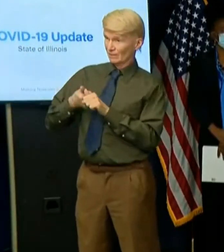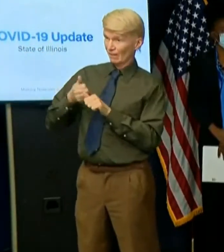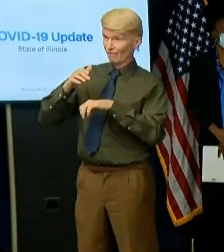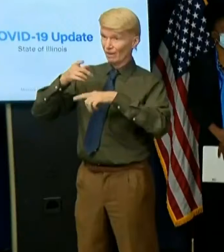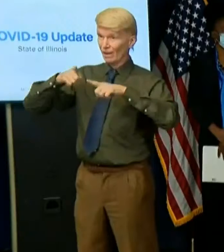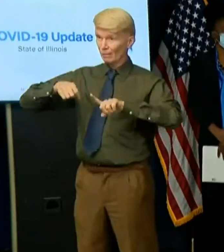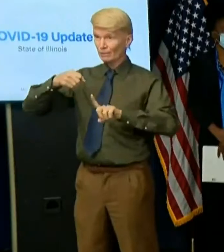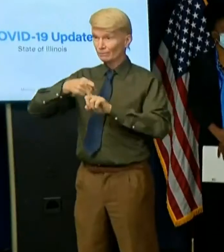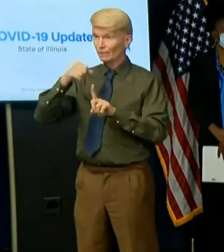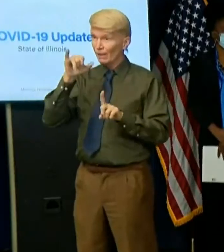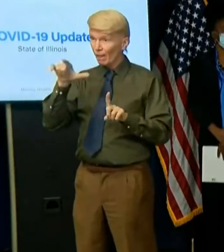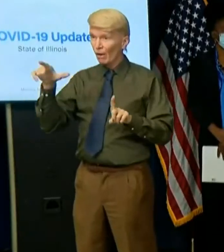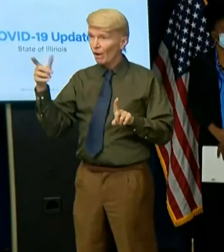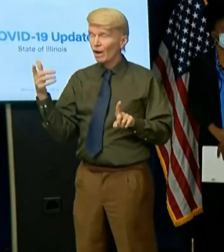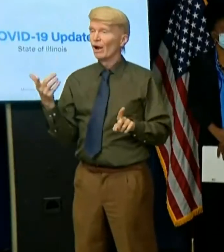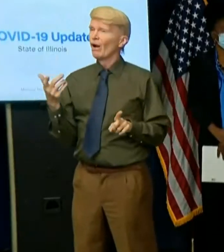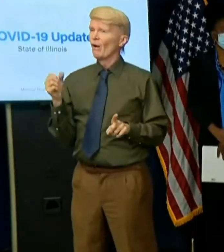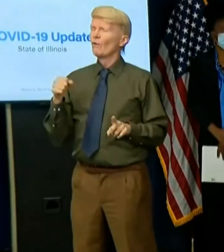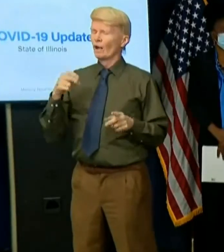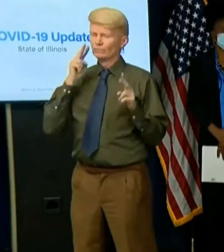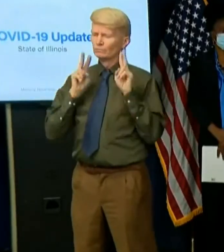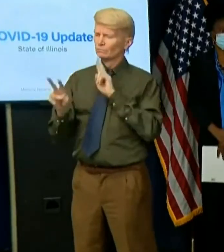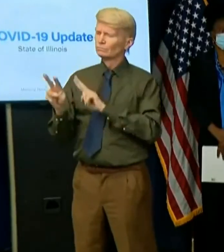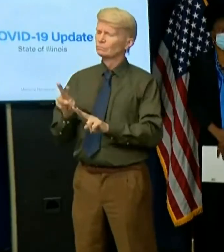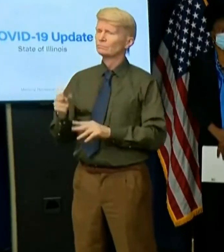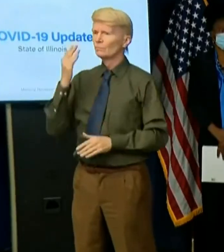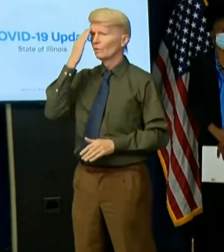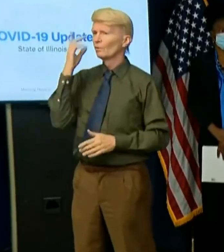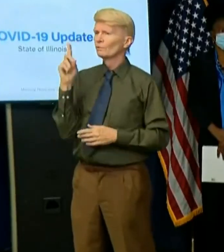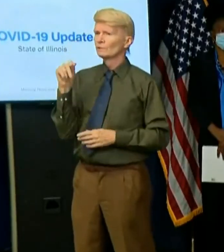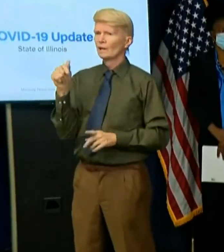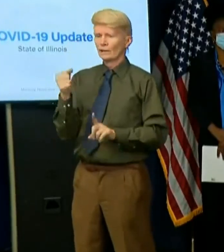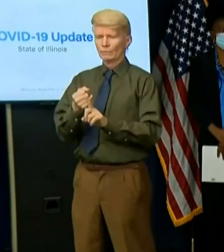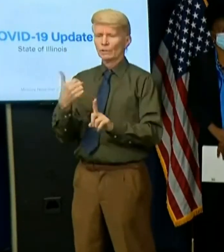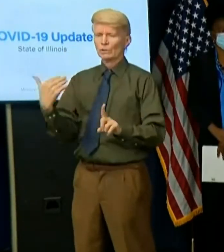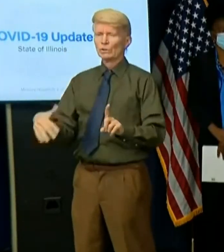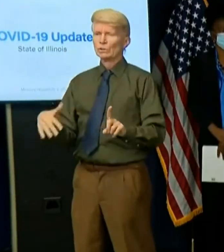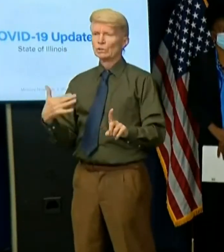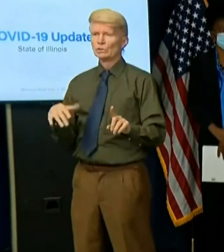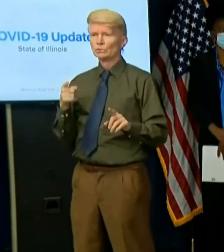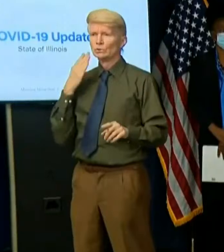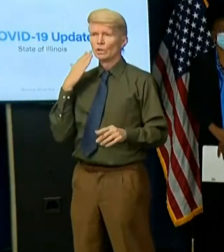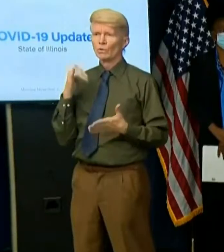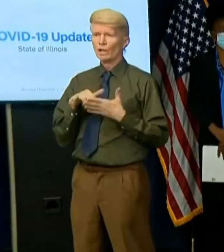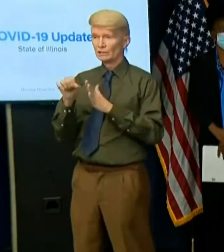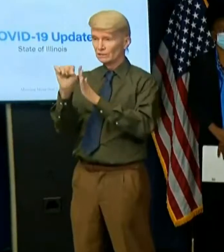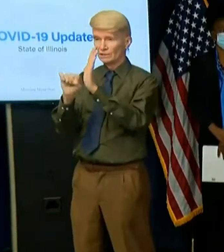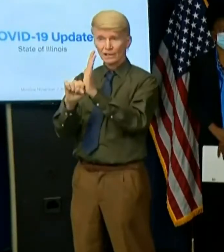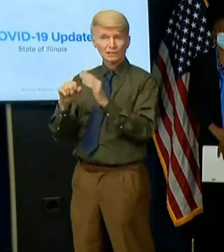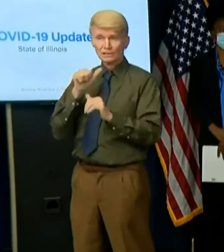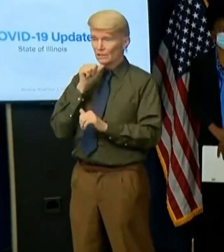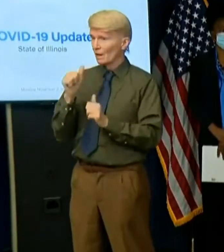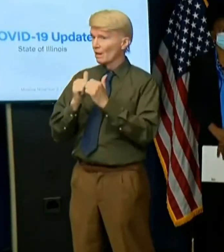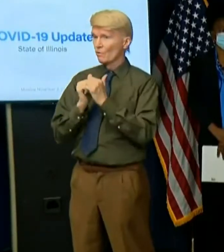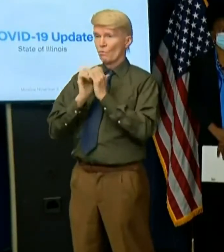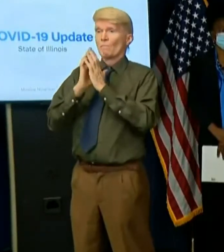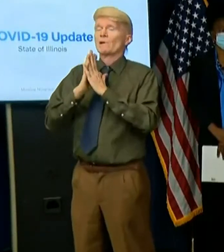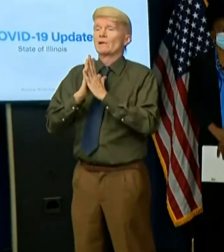Illinois. So, you know, that's the data that we're following, is what impact do we have. Remember that even states that didn't open